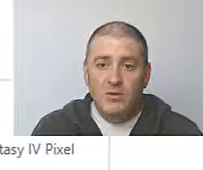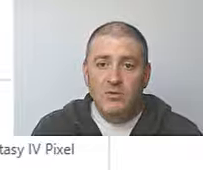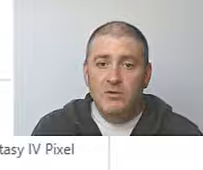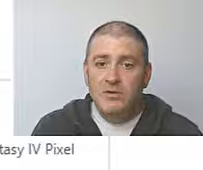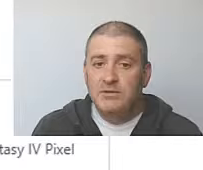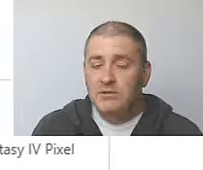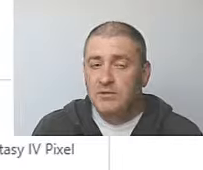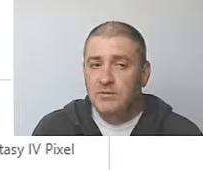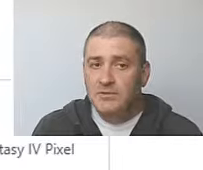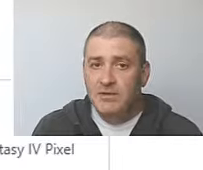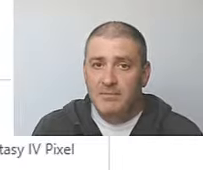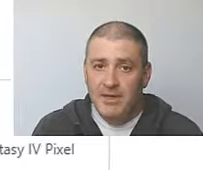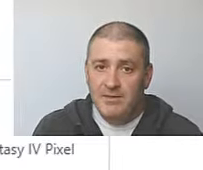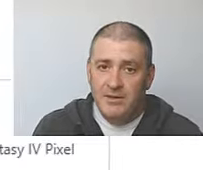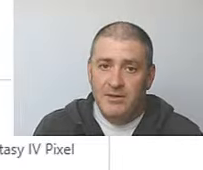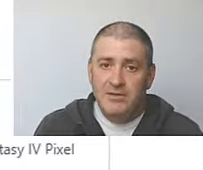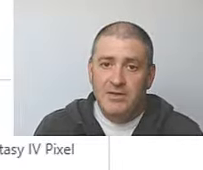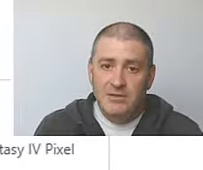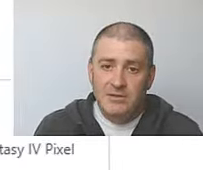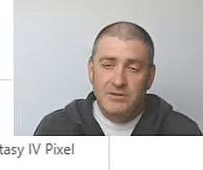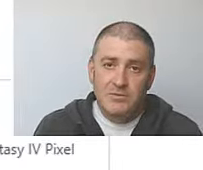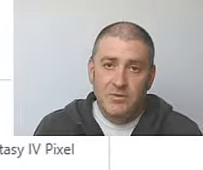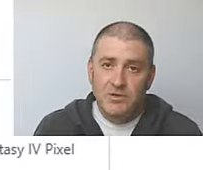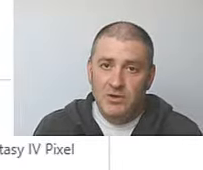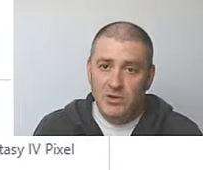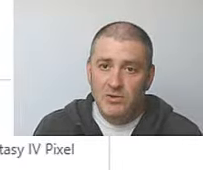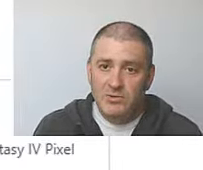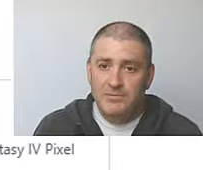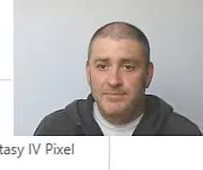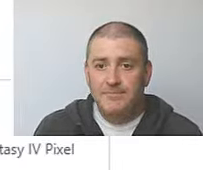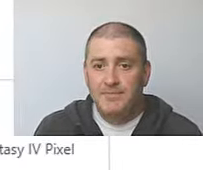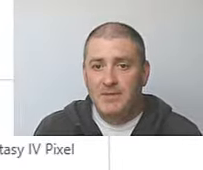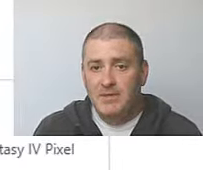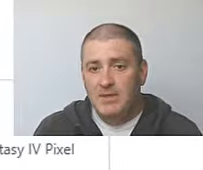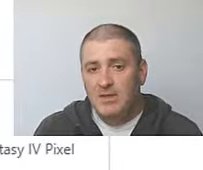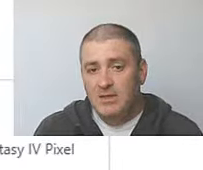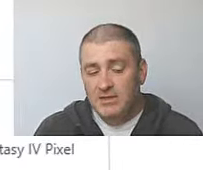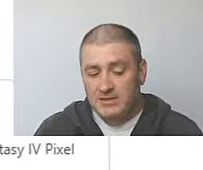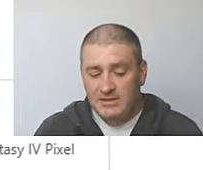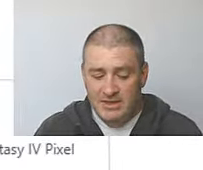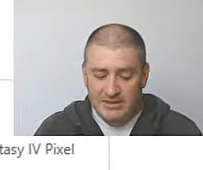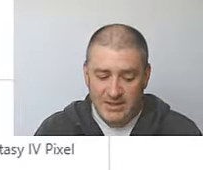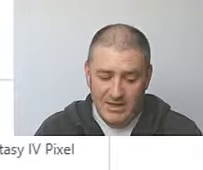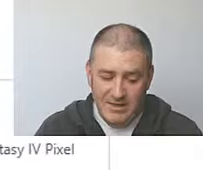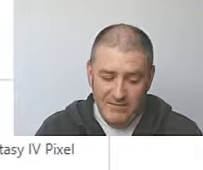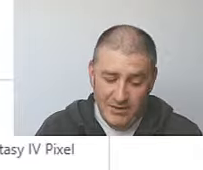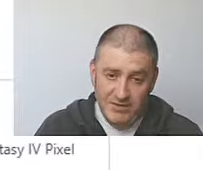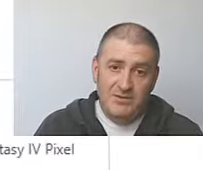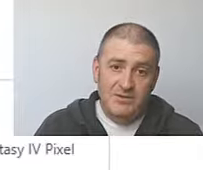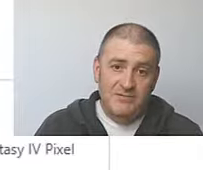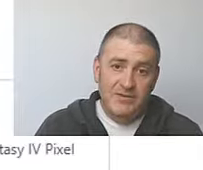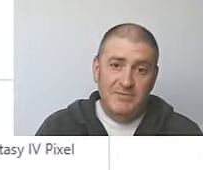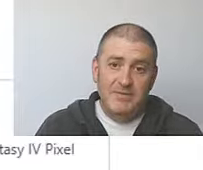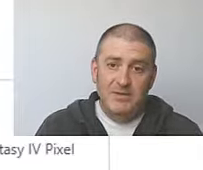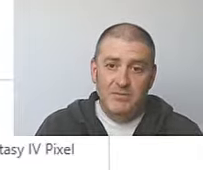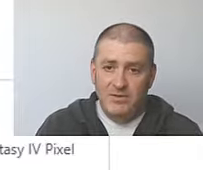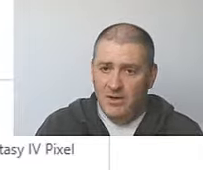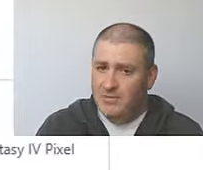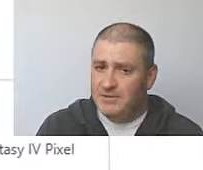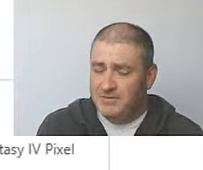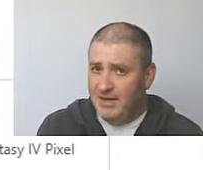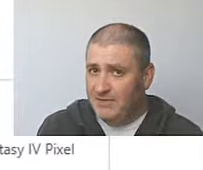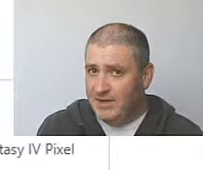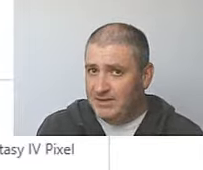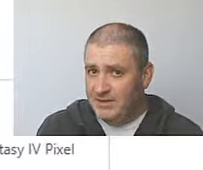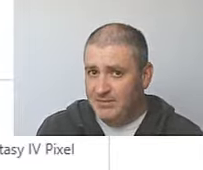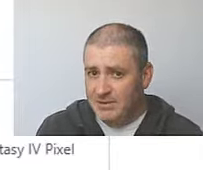and all using tools like Melon Loader in conjunction with Claude. This is a very interesting development with a whole